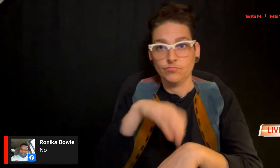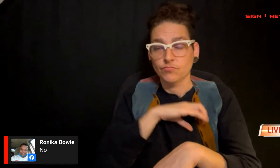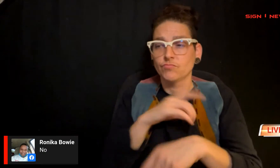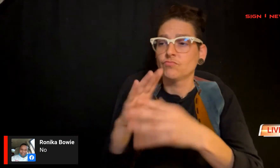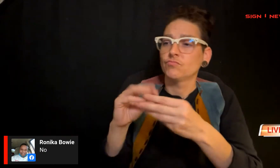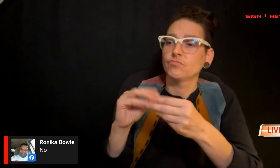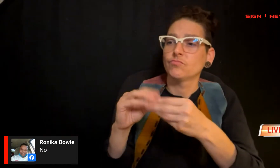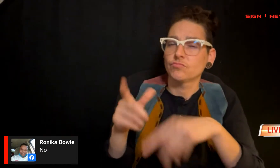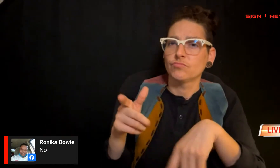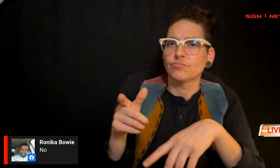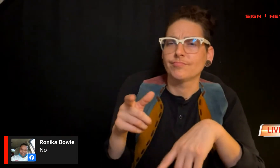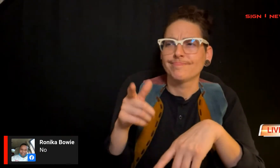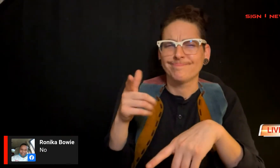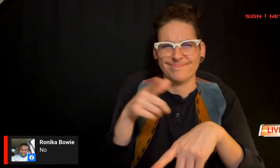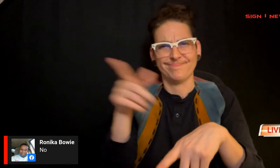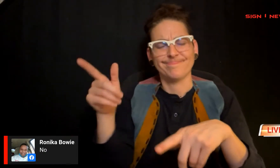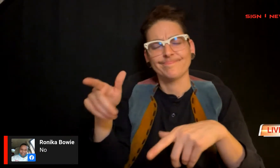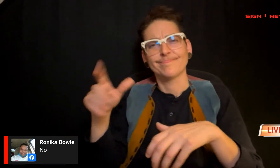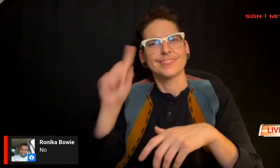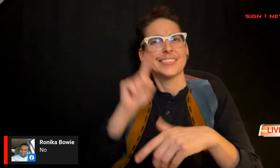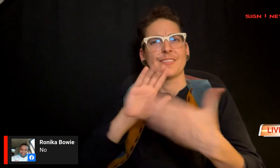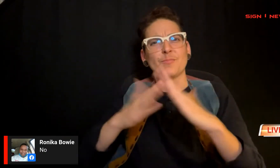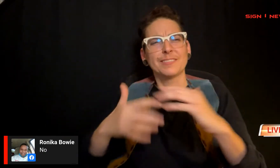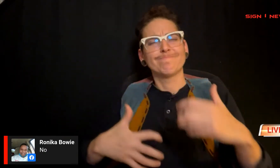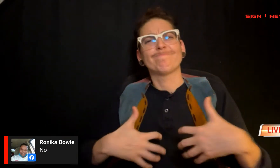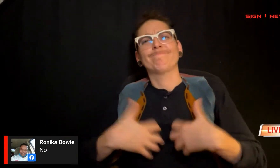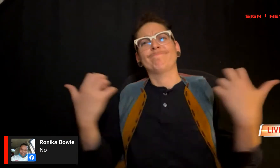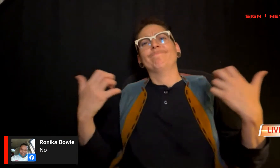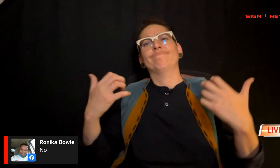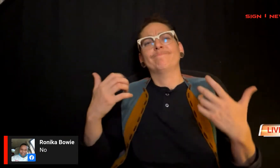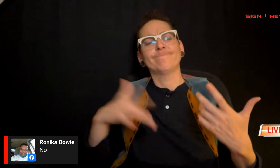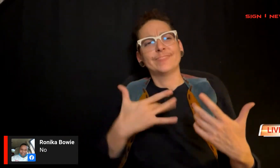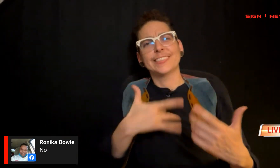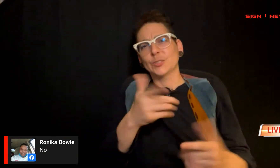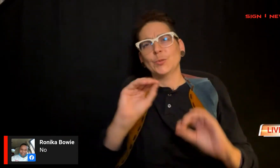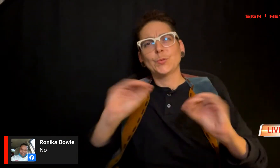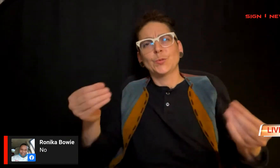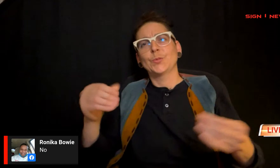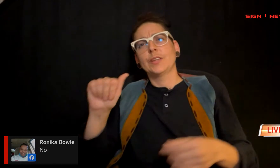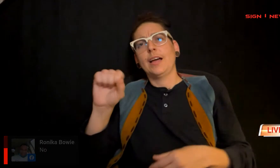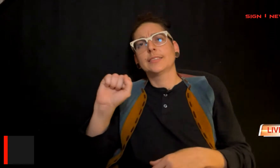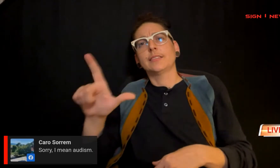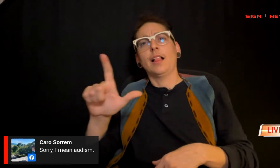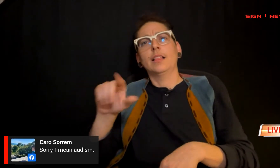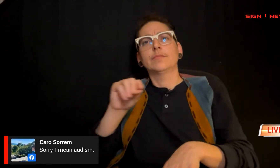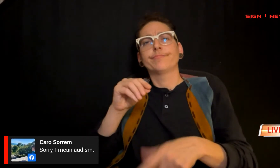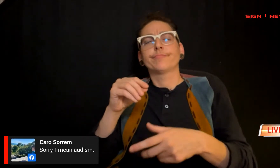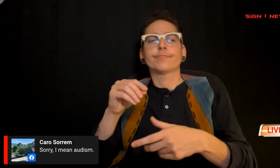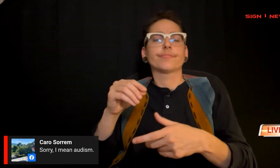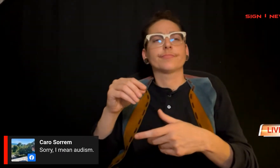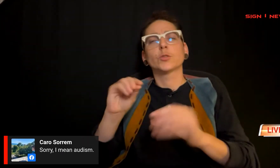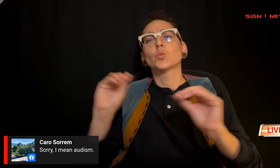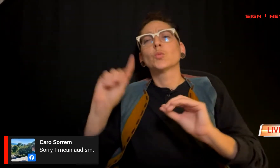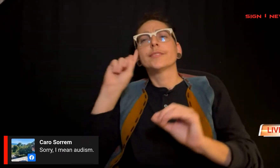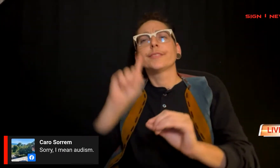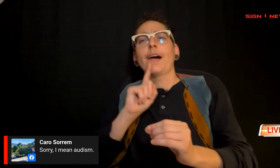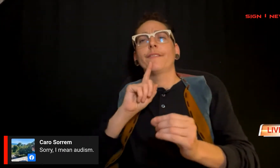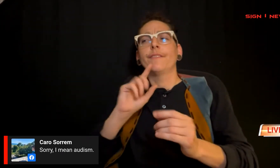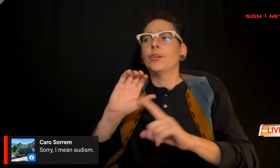Lisa was chatting with the deaf character, and the deaf community felt some kind of way, about